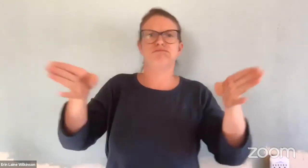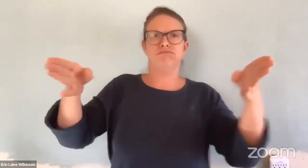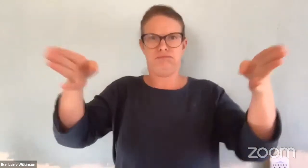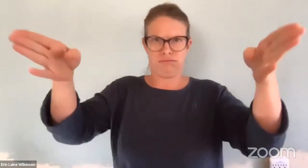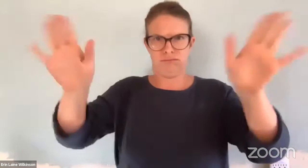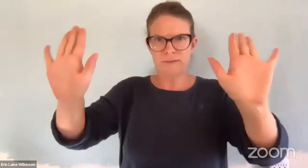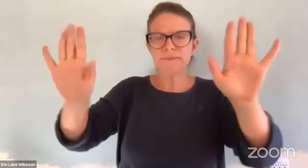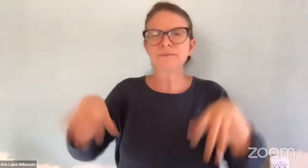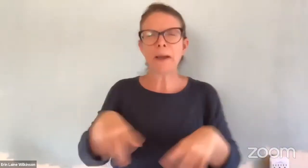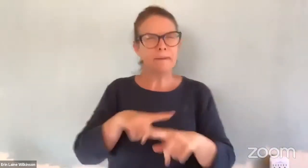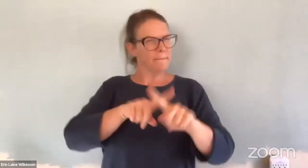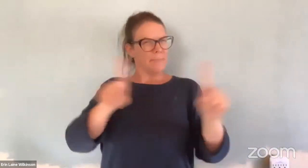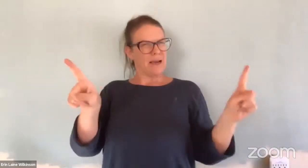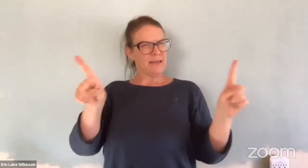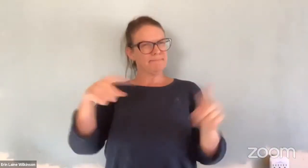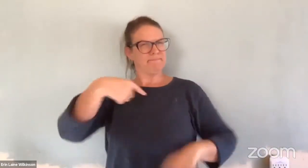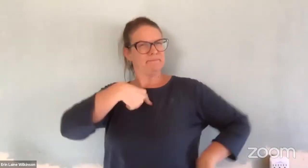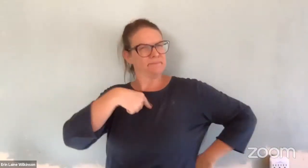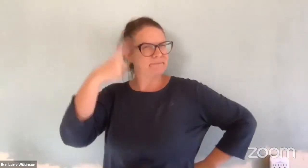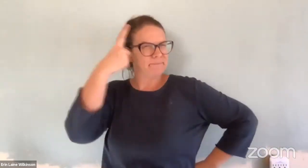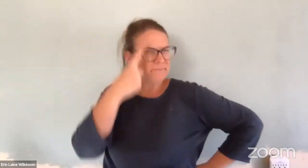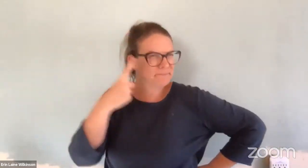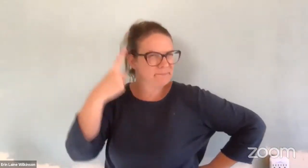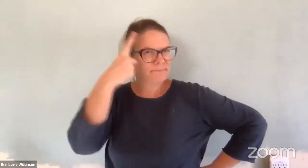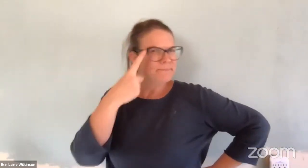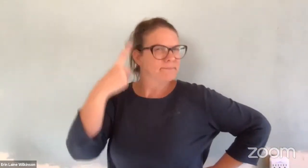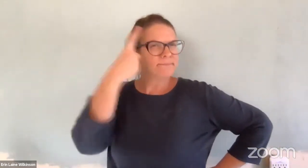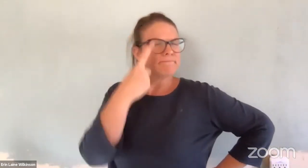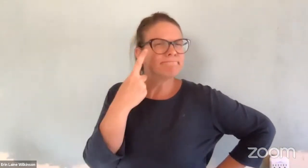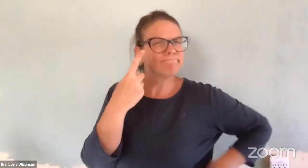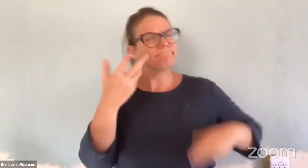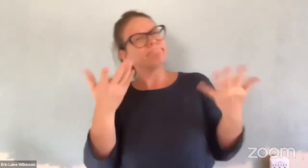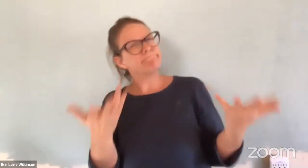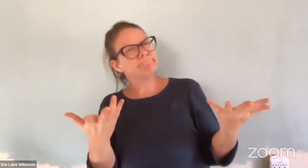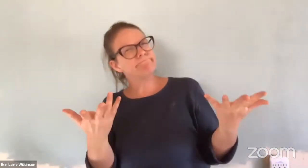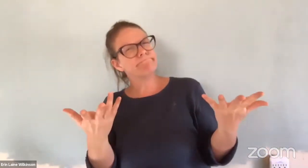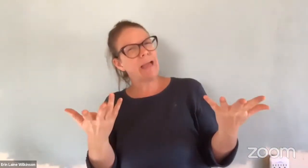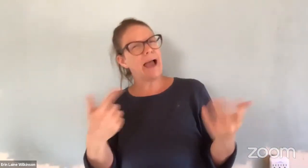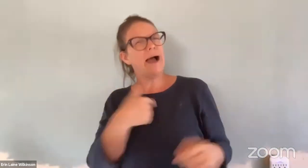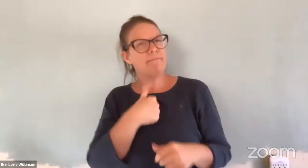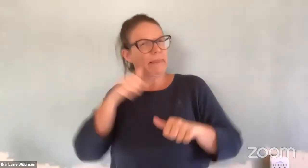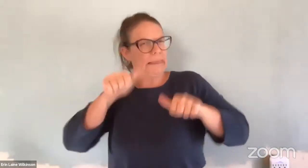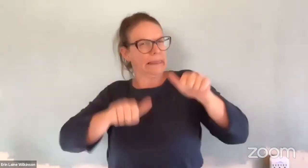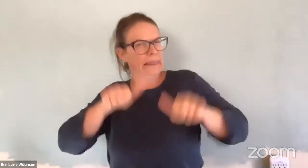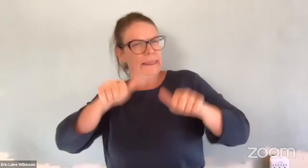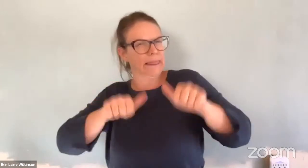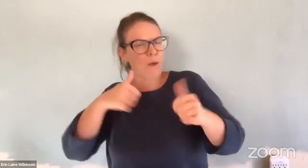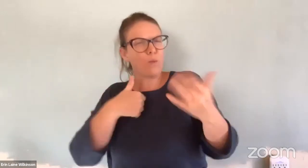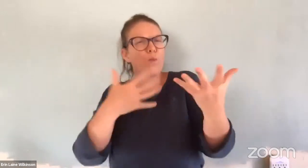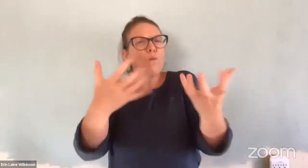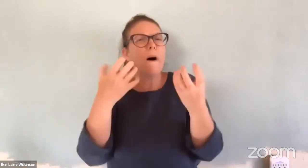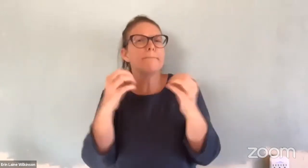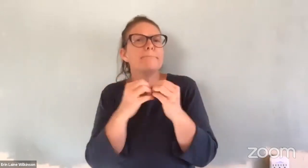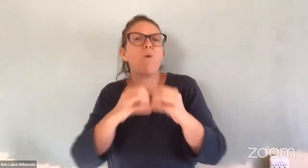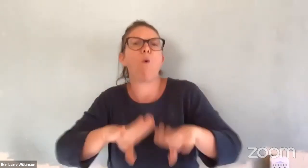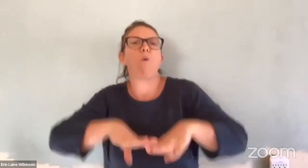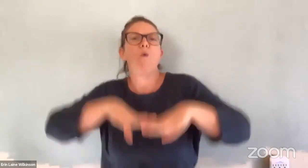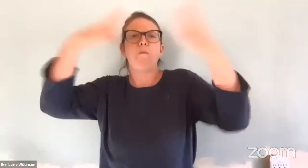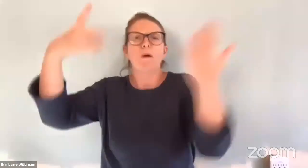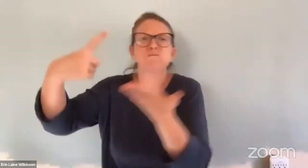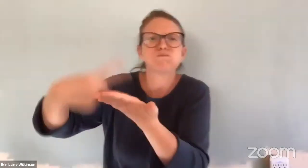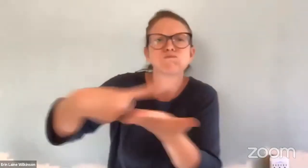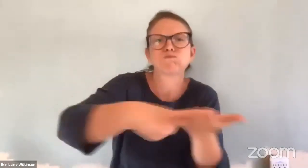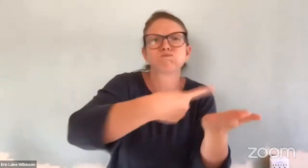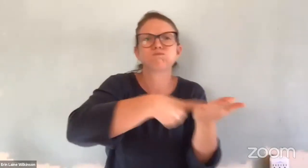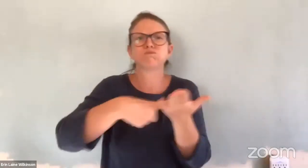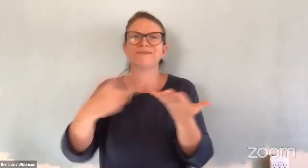differently. Majority versus indigenous sign languages, and as if they sort of follow different paths from one another. And I'm not certain I